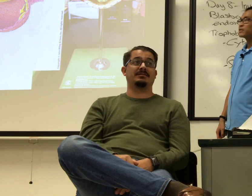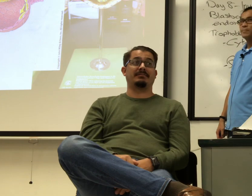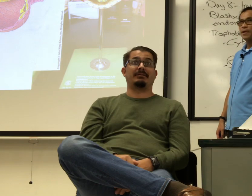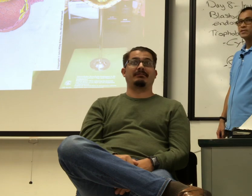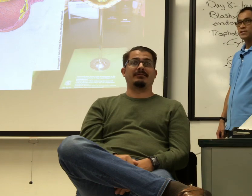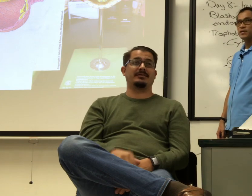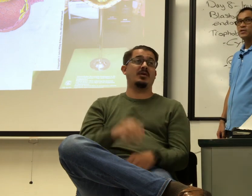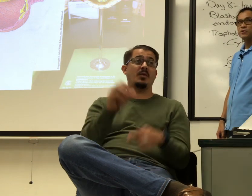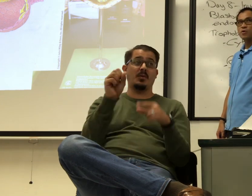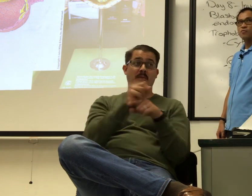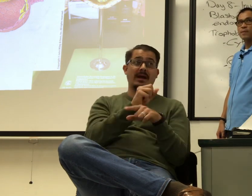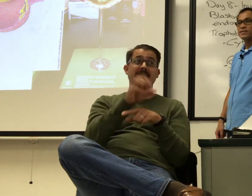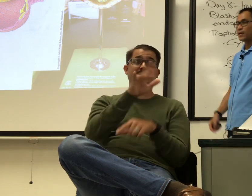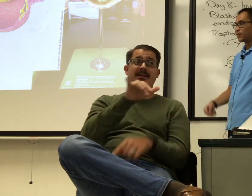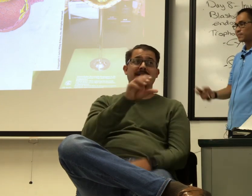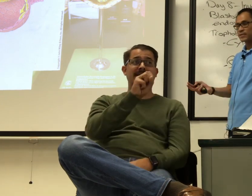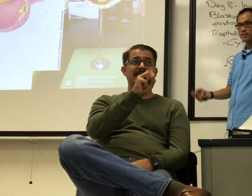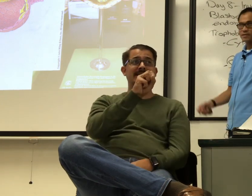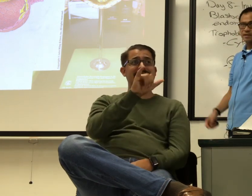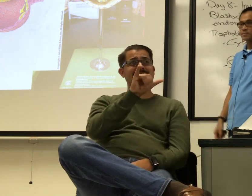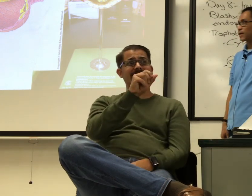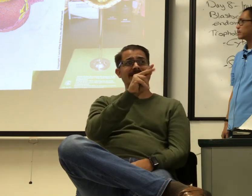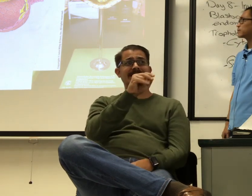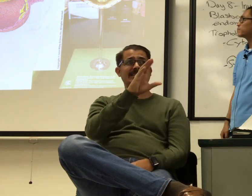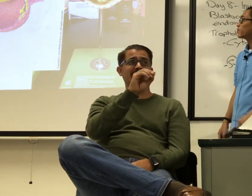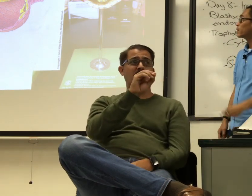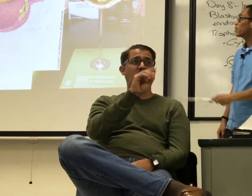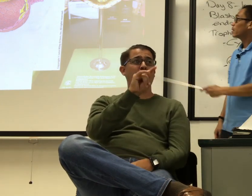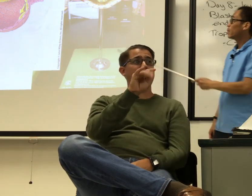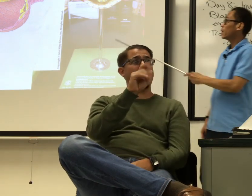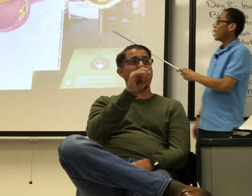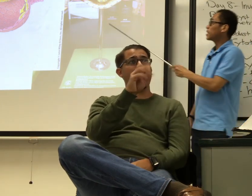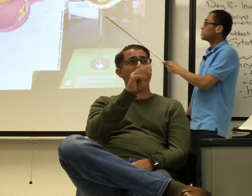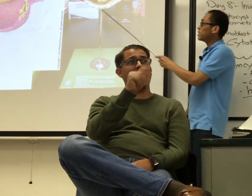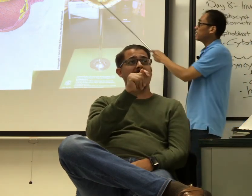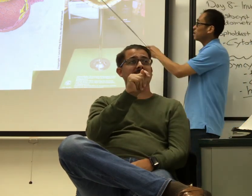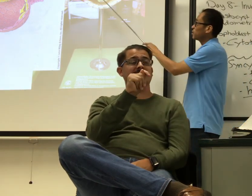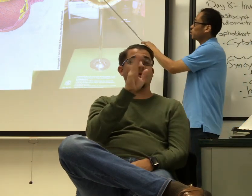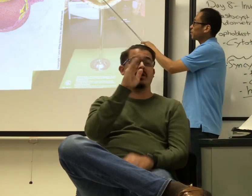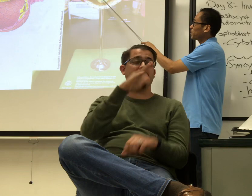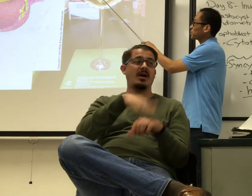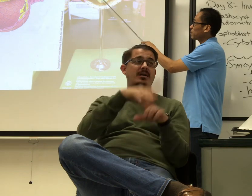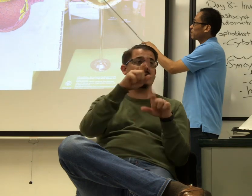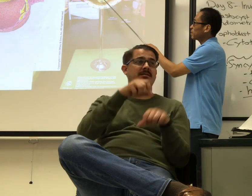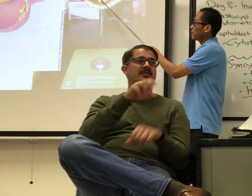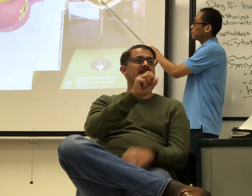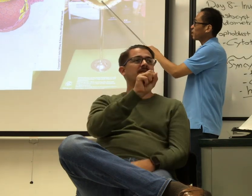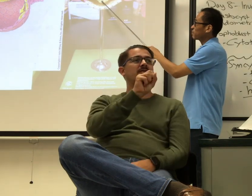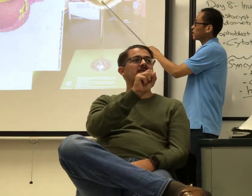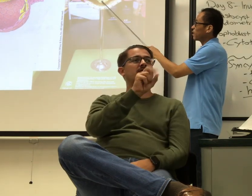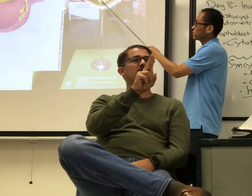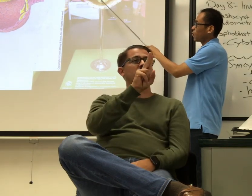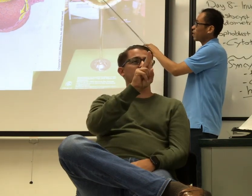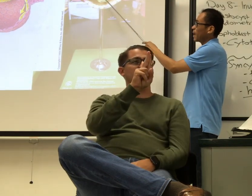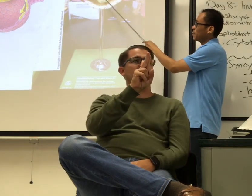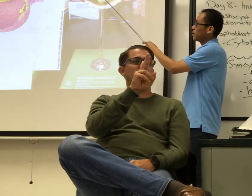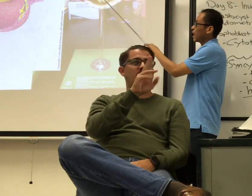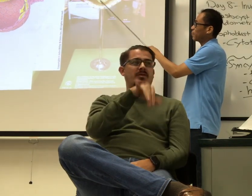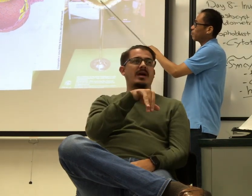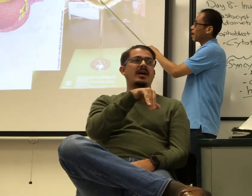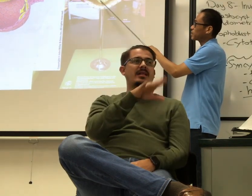So practice spelling syncytiotrophoblasts. That always makes it on some test. IC, superficial deep layer of cells,